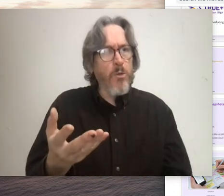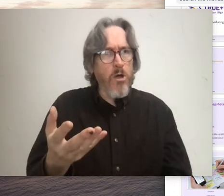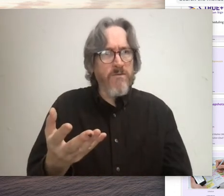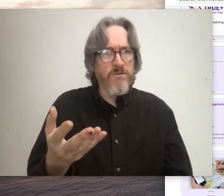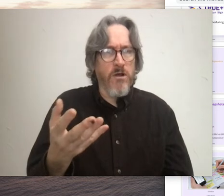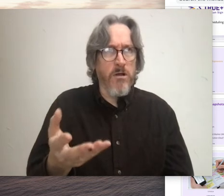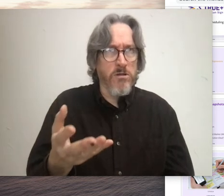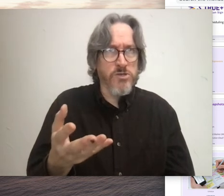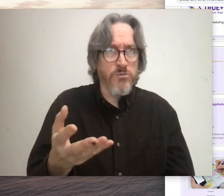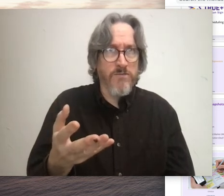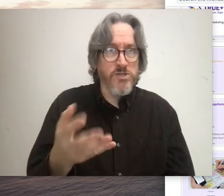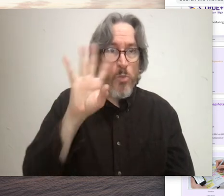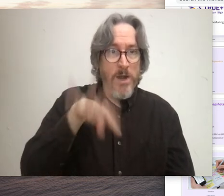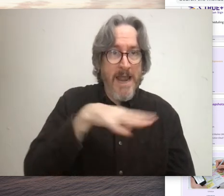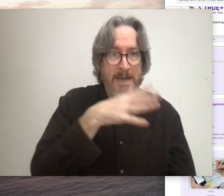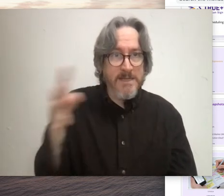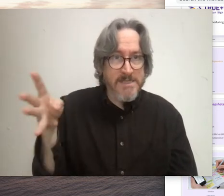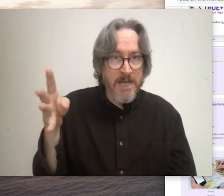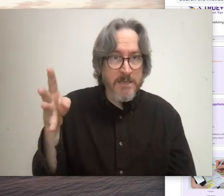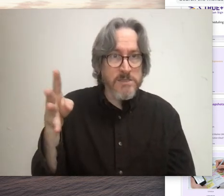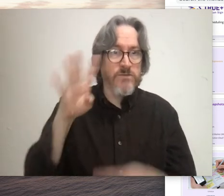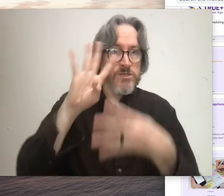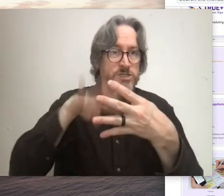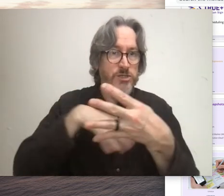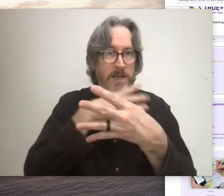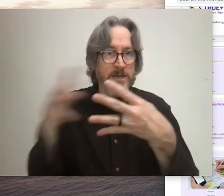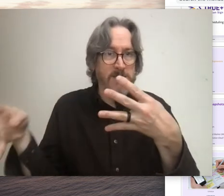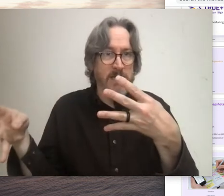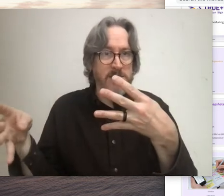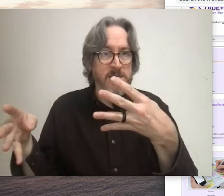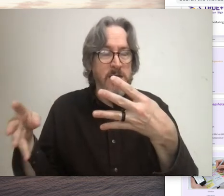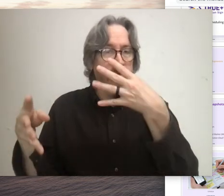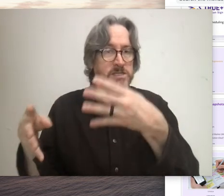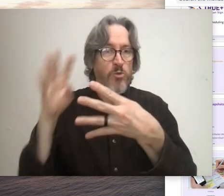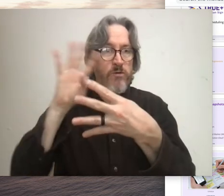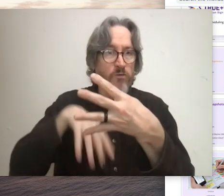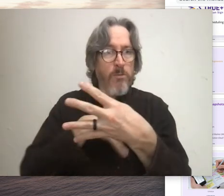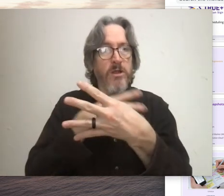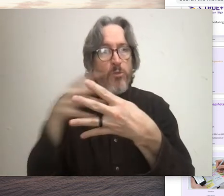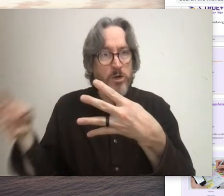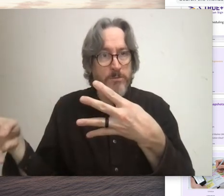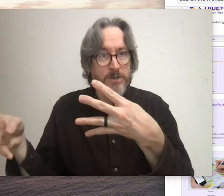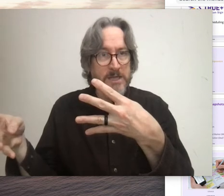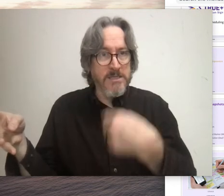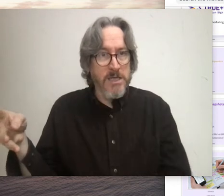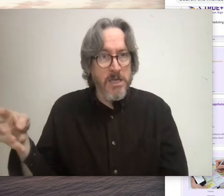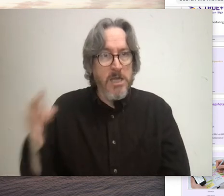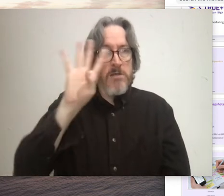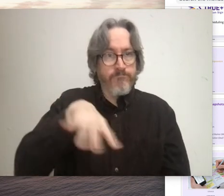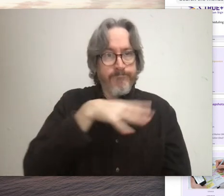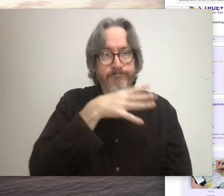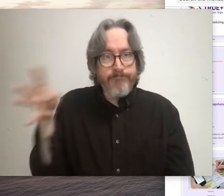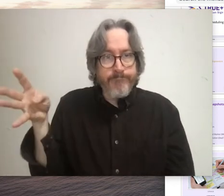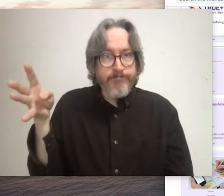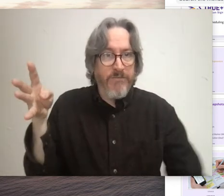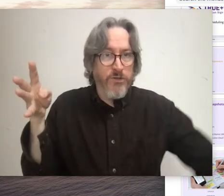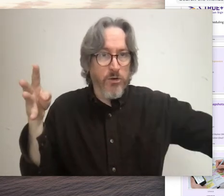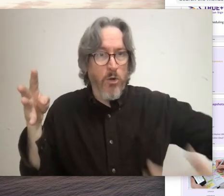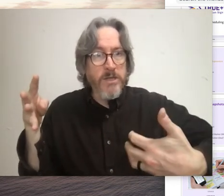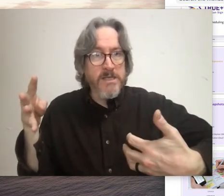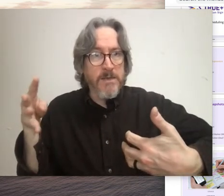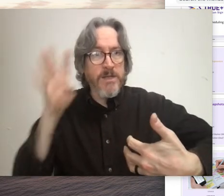I will often also reference one-handed signs versus two-handed signs. This is more formal and more complete.